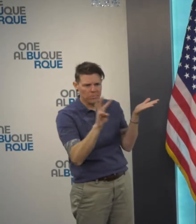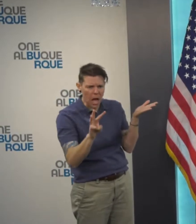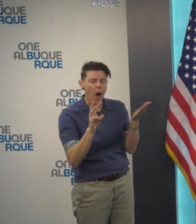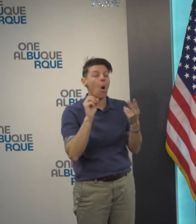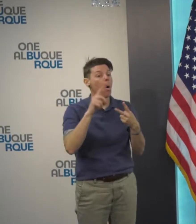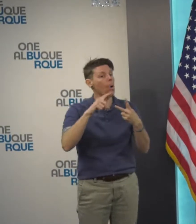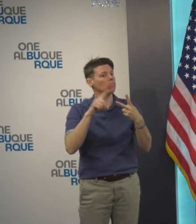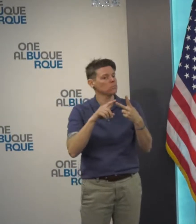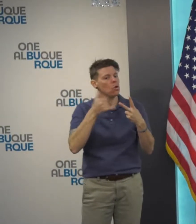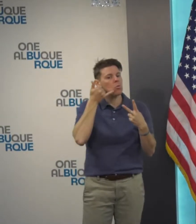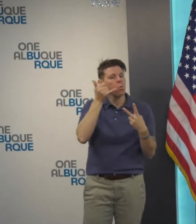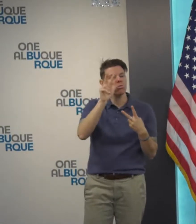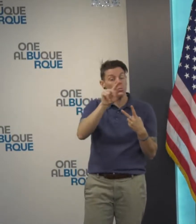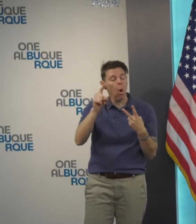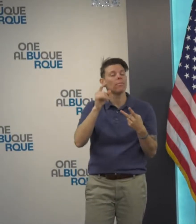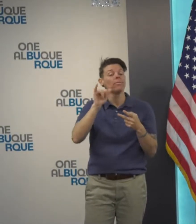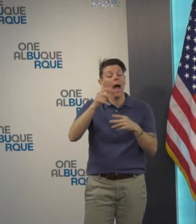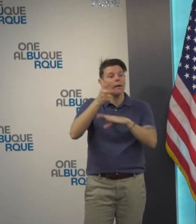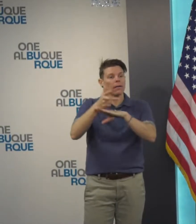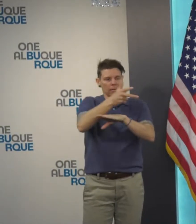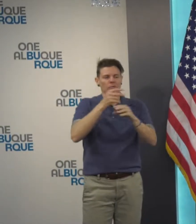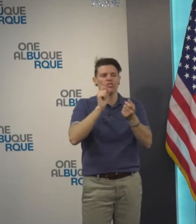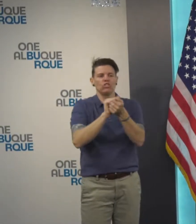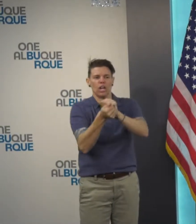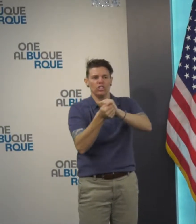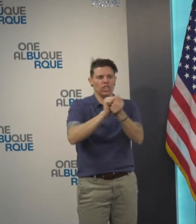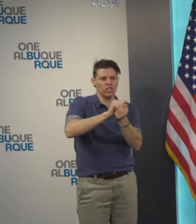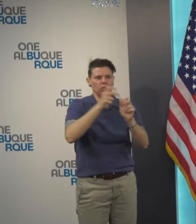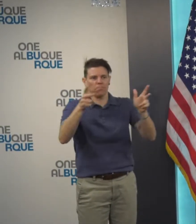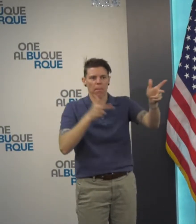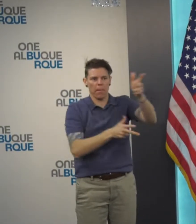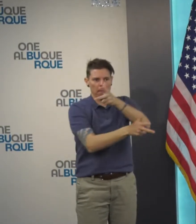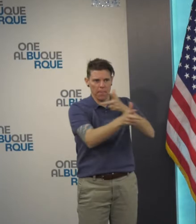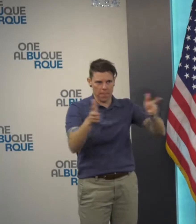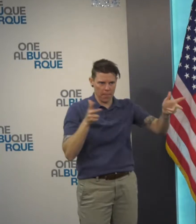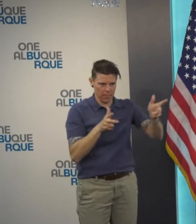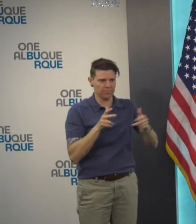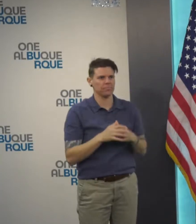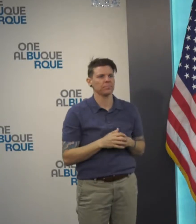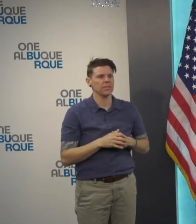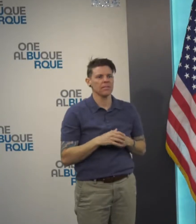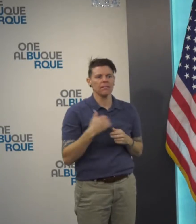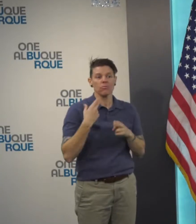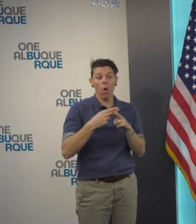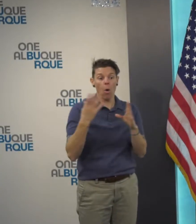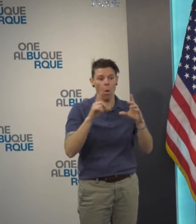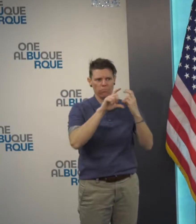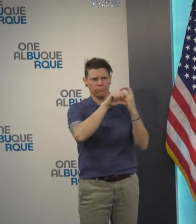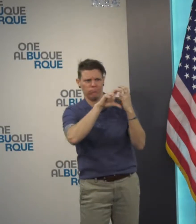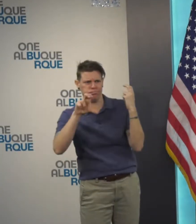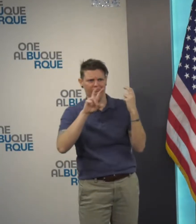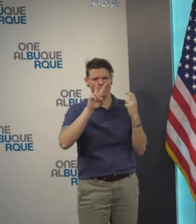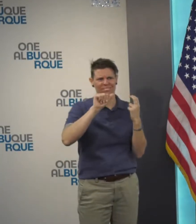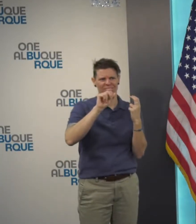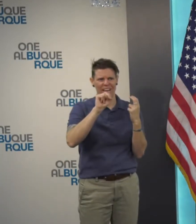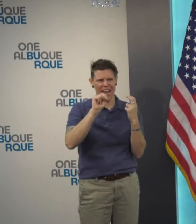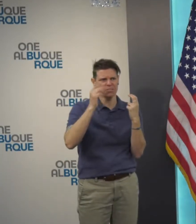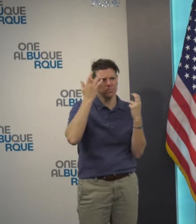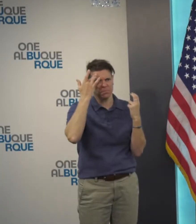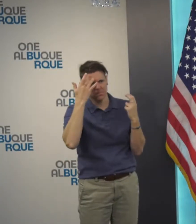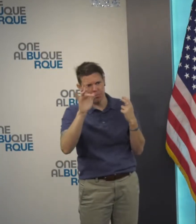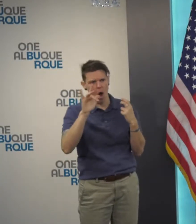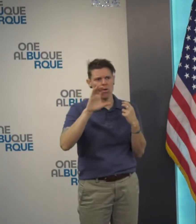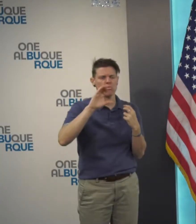has added a location near their smart cone van, with their smart cone van in UNM's Rio parking